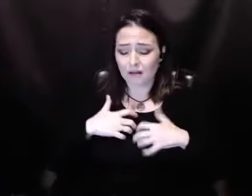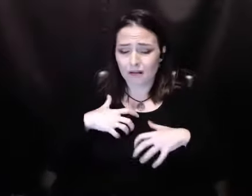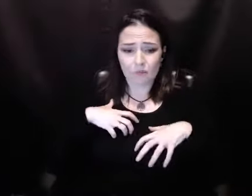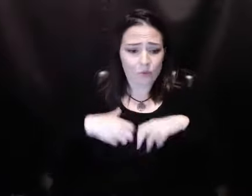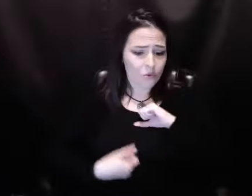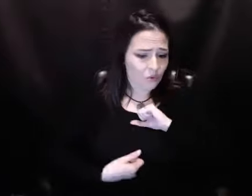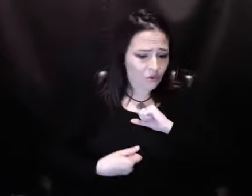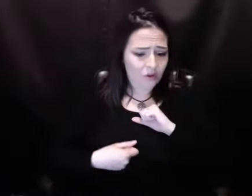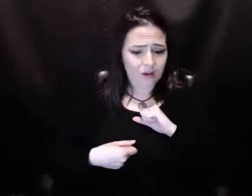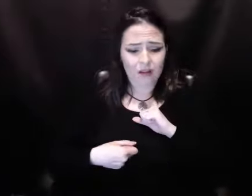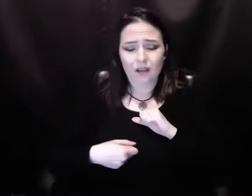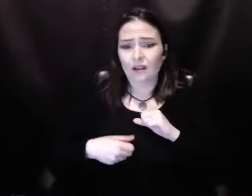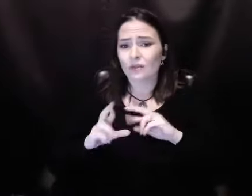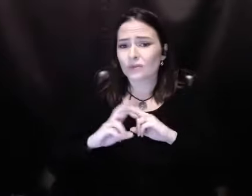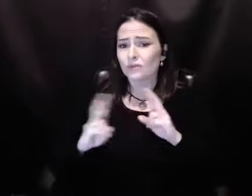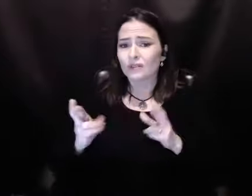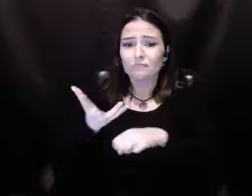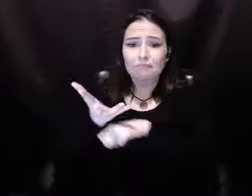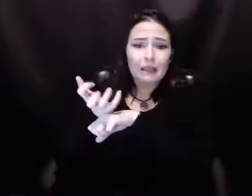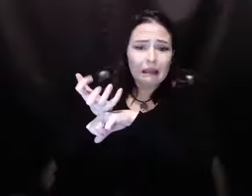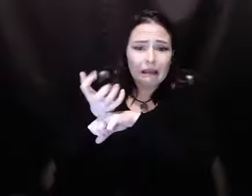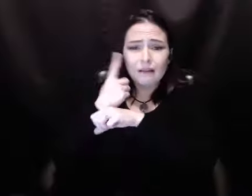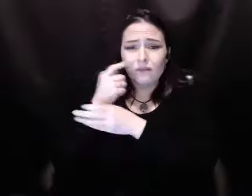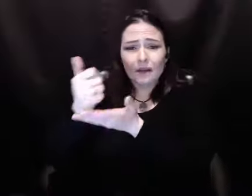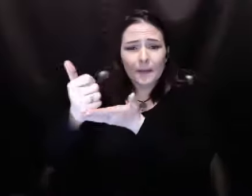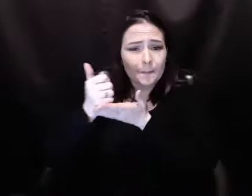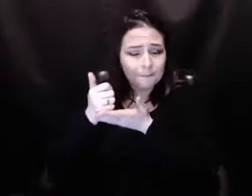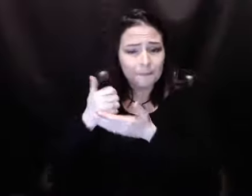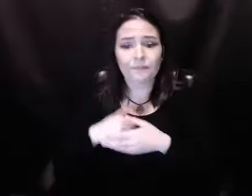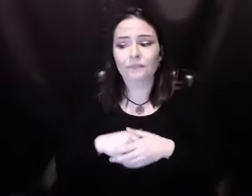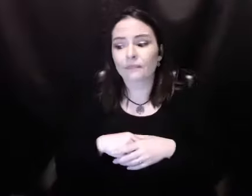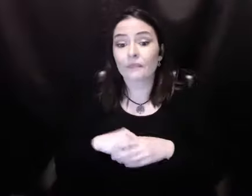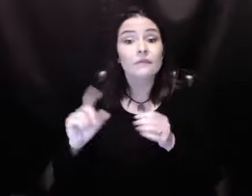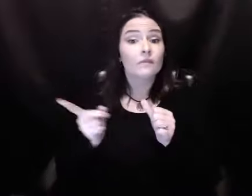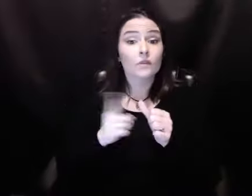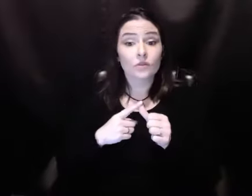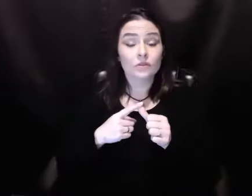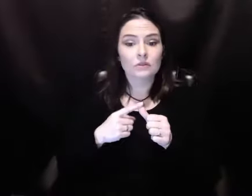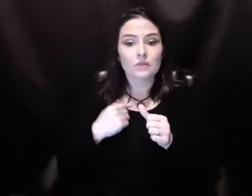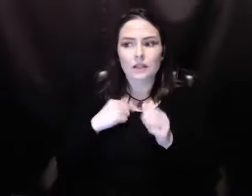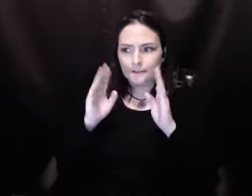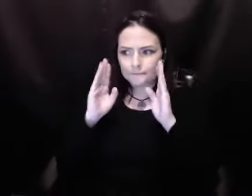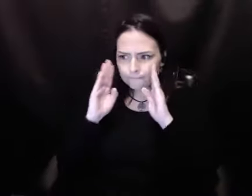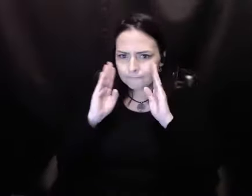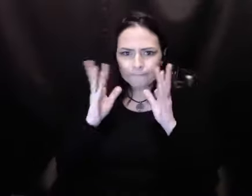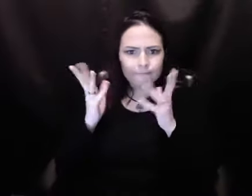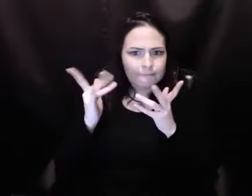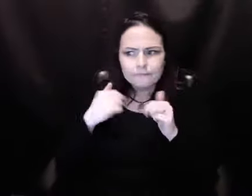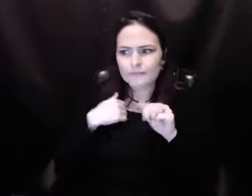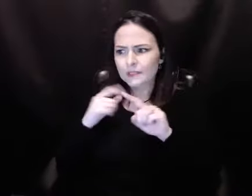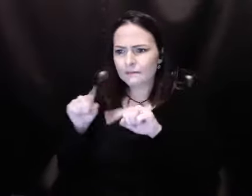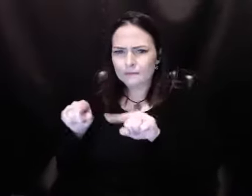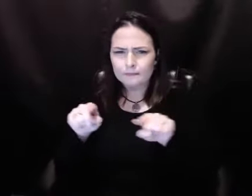wanted to be a better person, and so I sought the help of a professional. She gave me a book to read, and it was